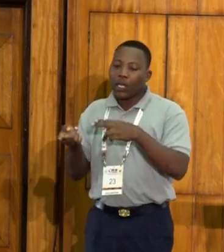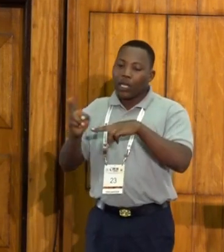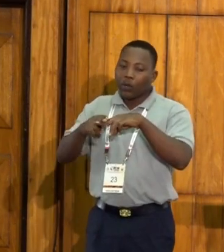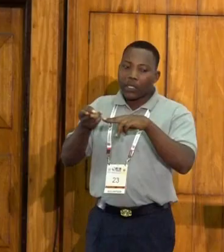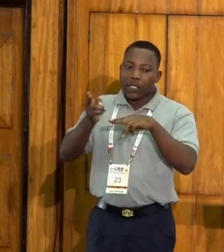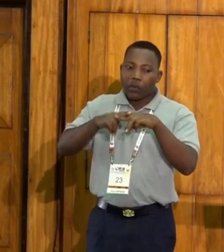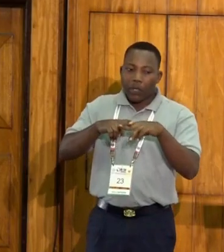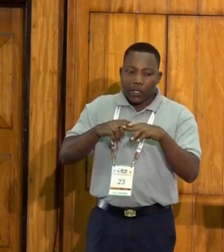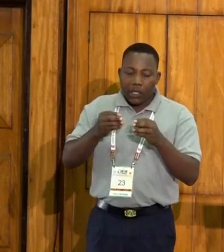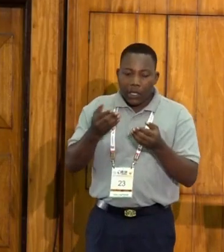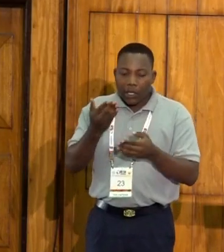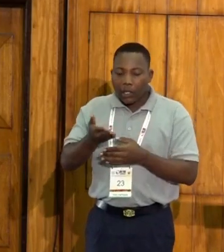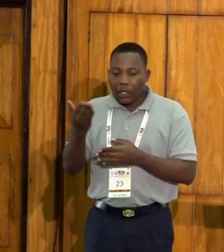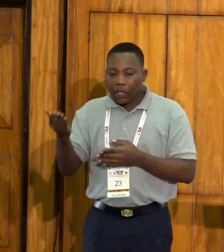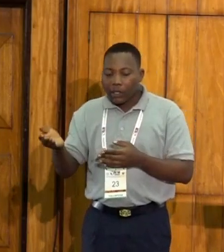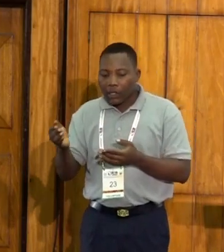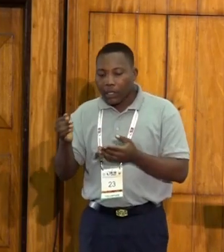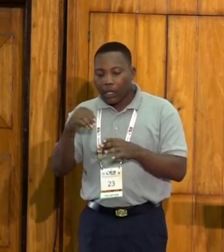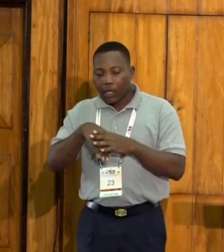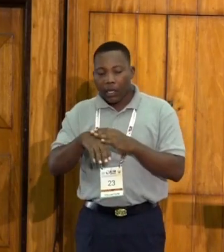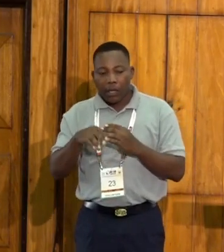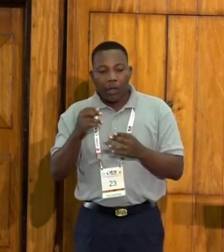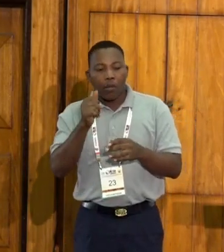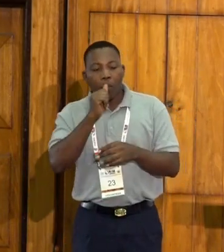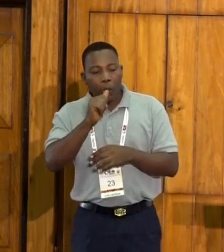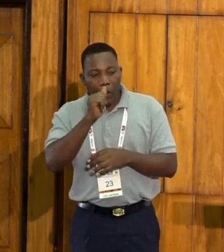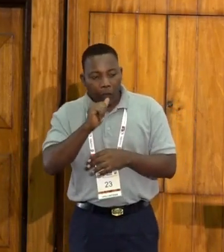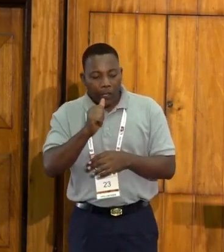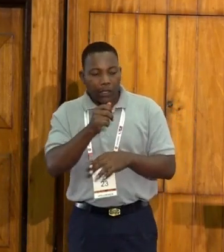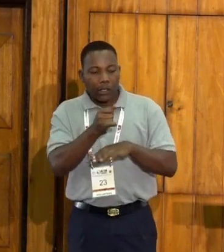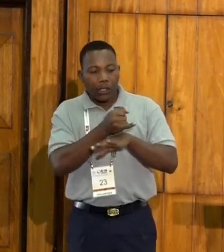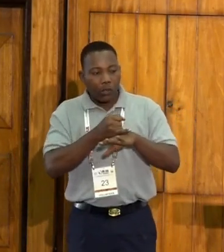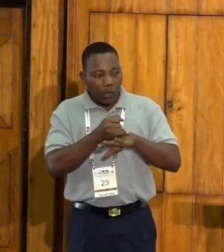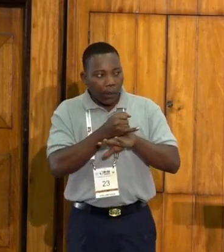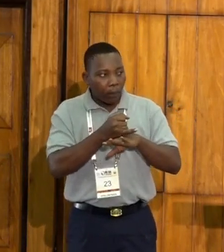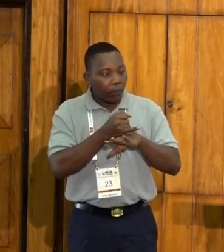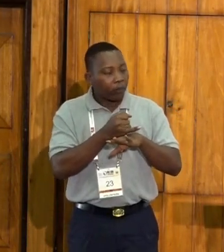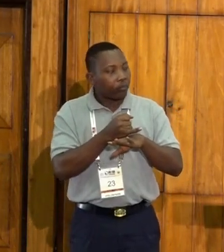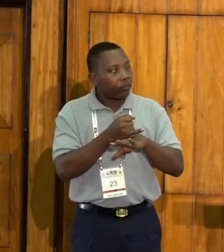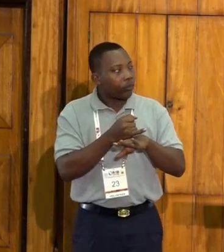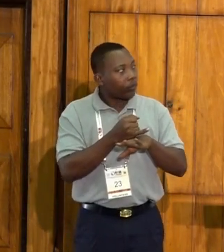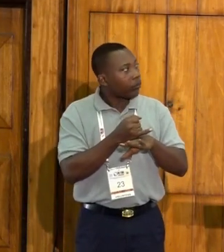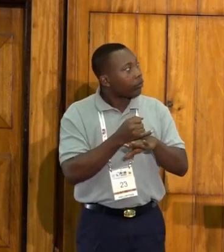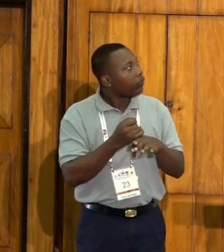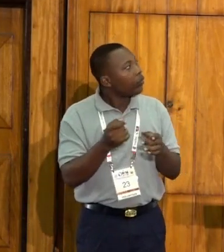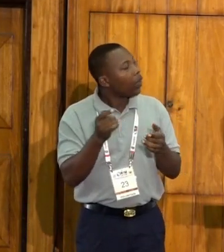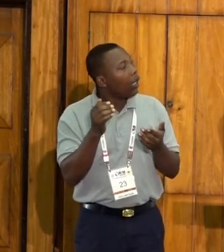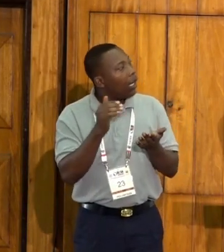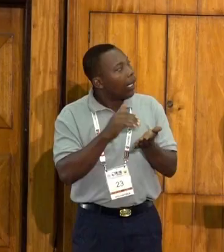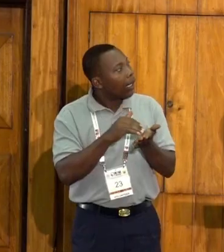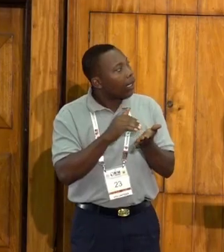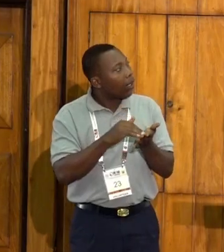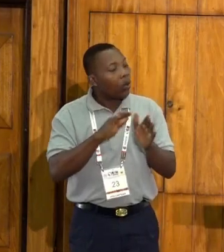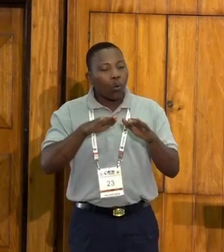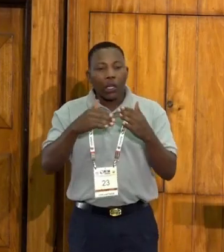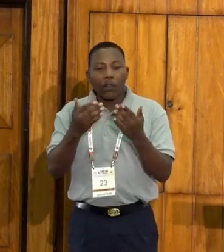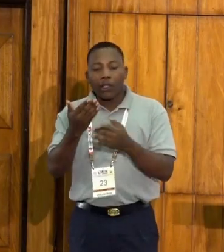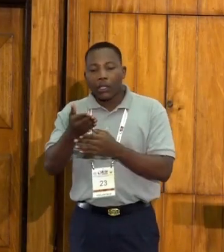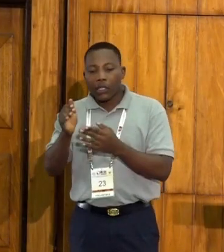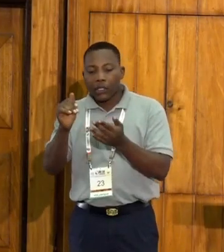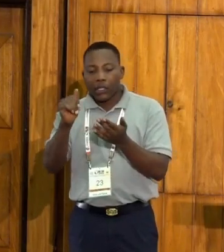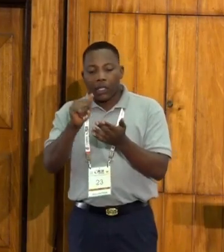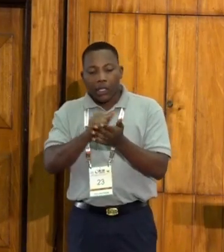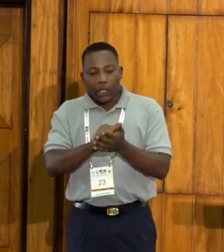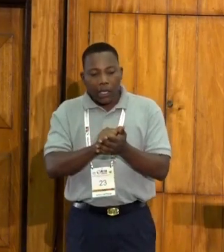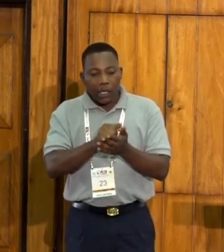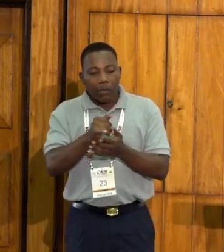the cost of access of care as we attract more people going there. Also giving in things like PrEP so that we have more